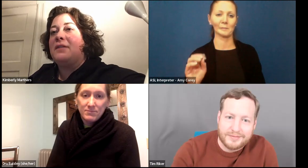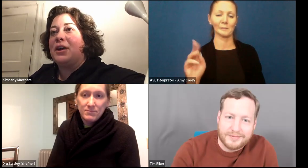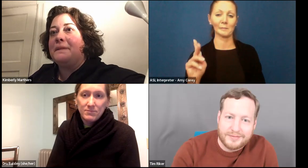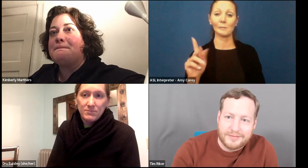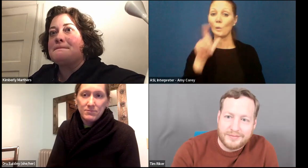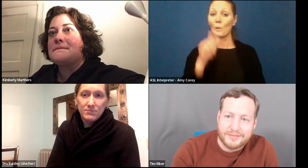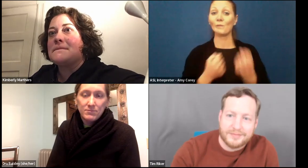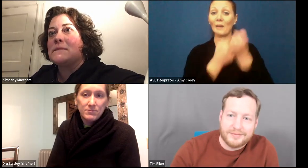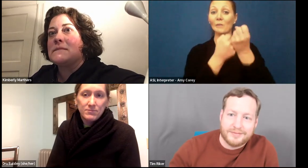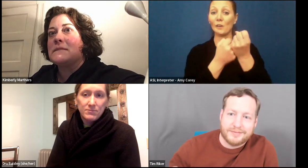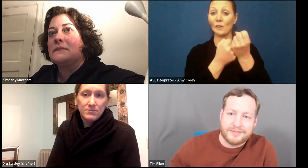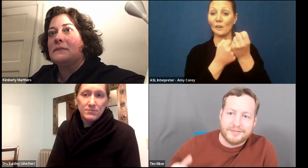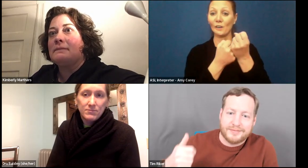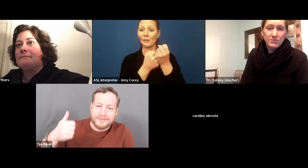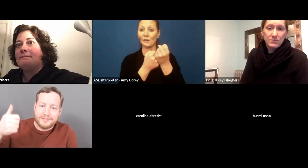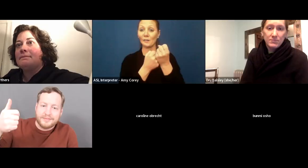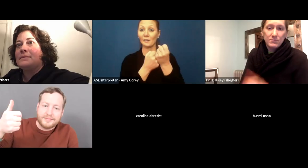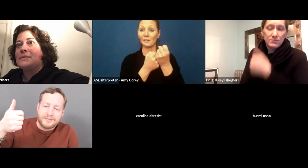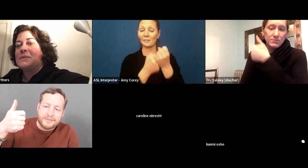All in favor?